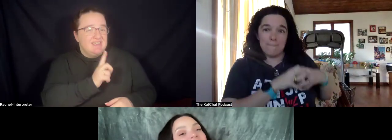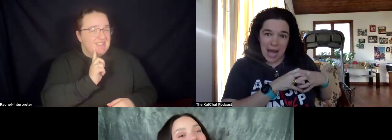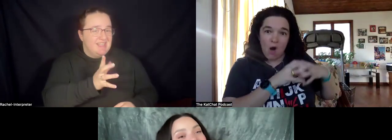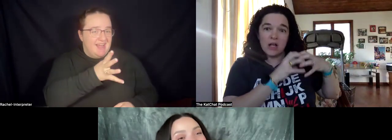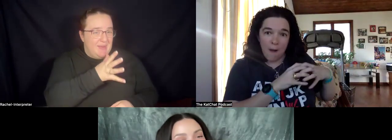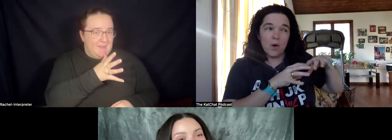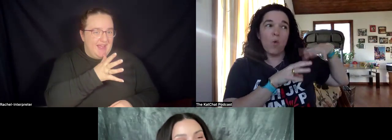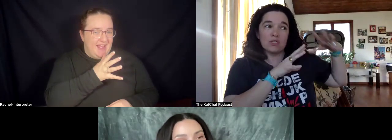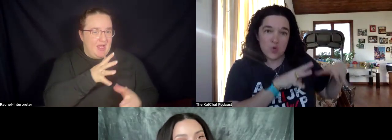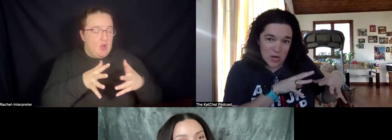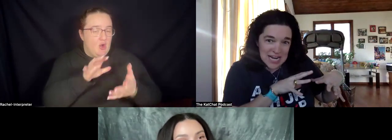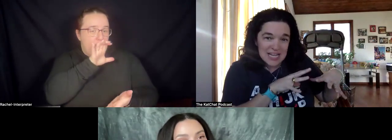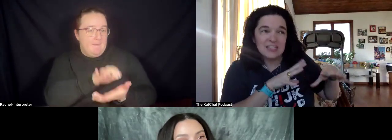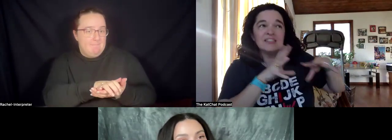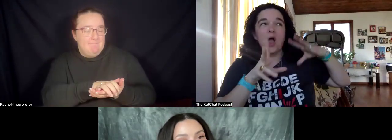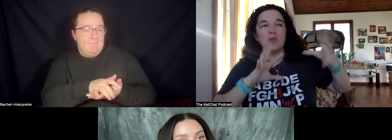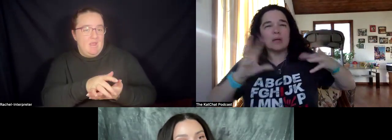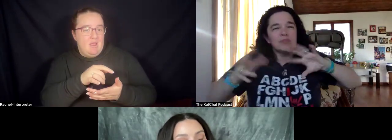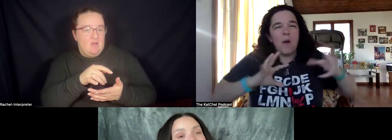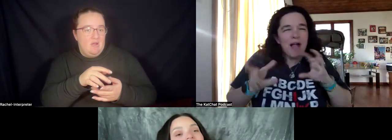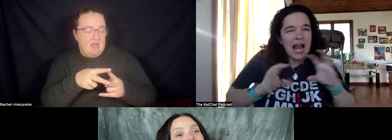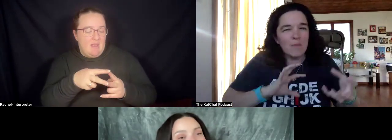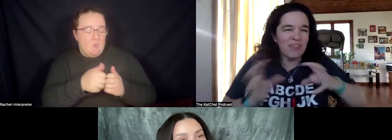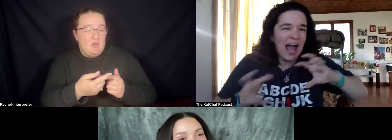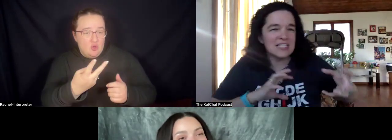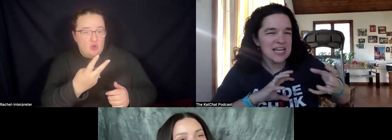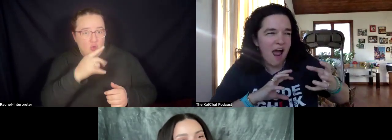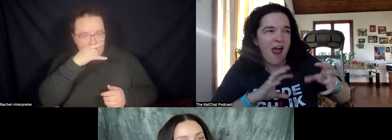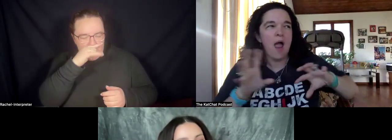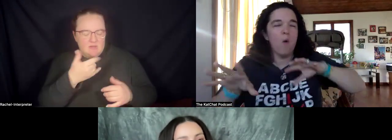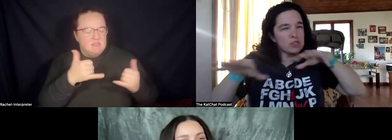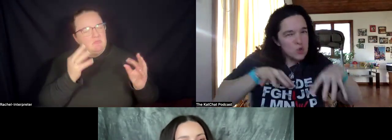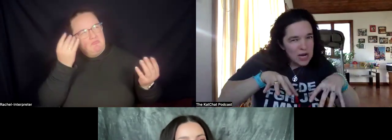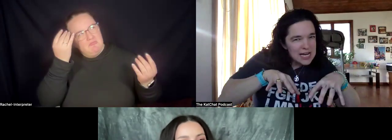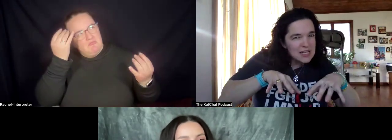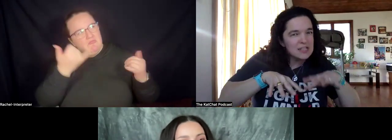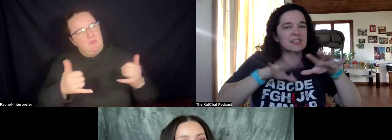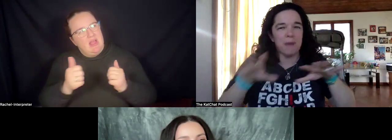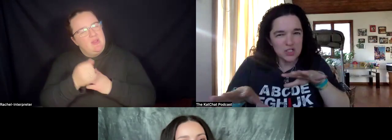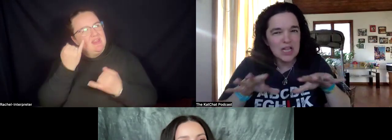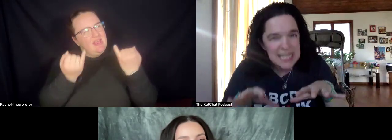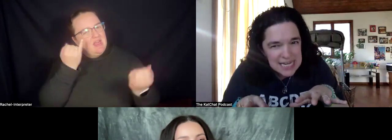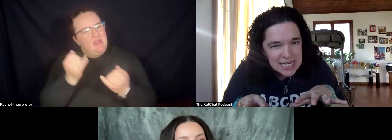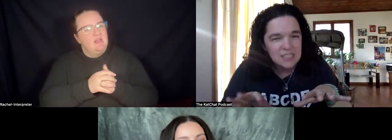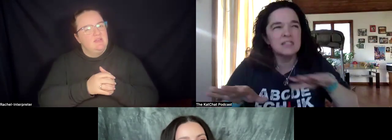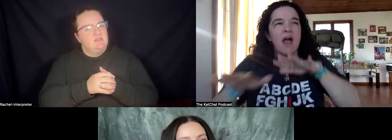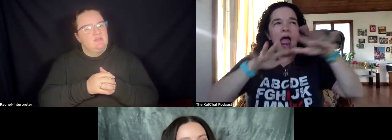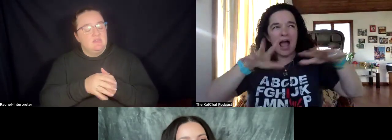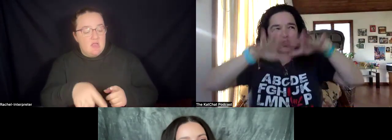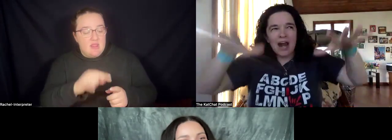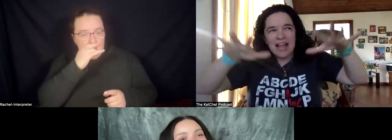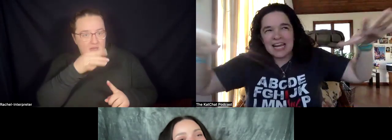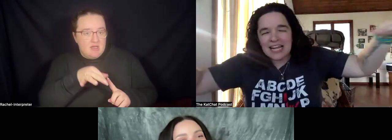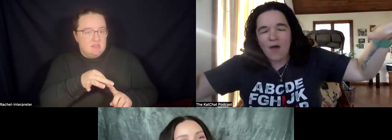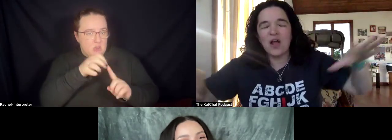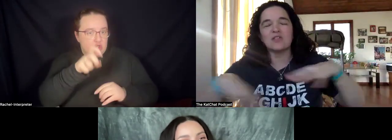or a married couple with two kids. So I'm still playing with the idea with Yeah. kids, special needs.